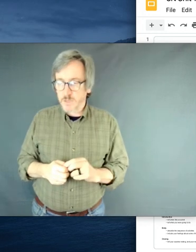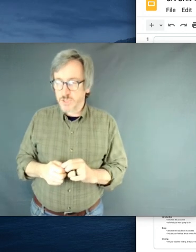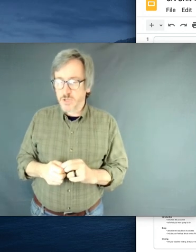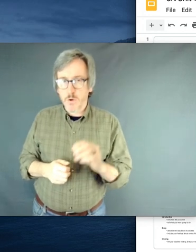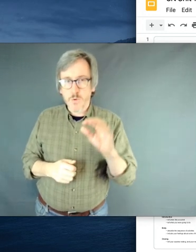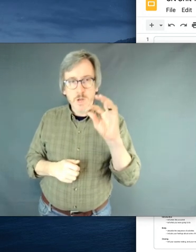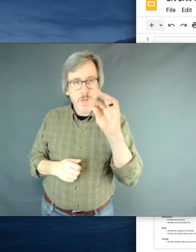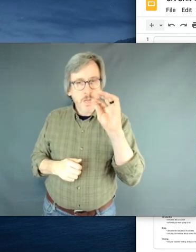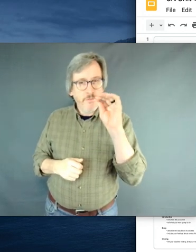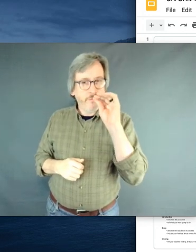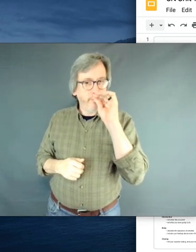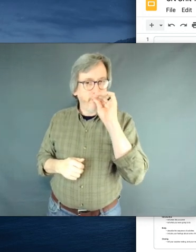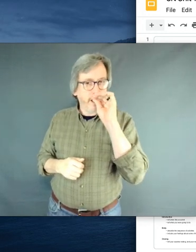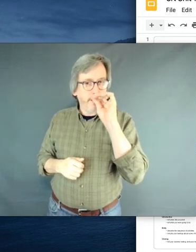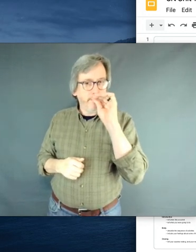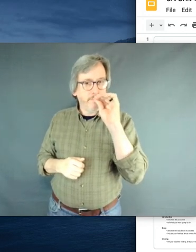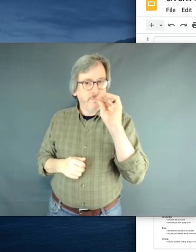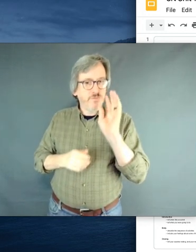So